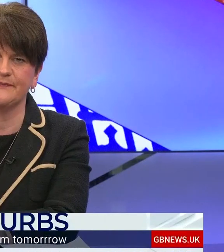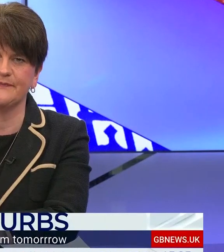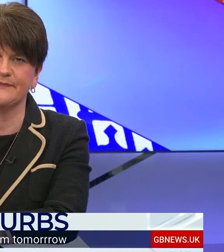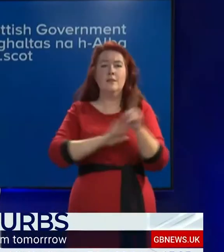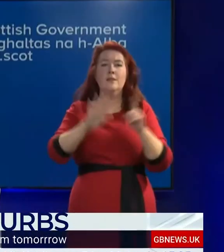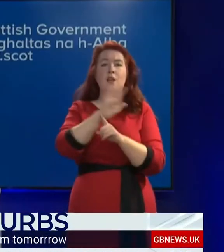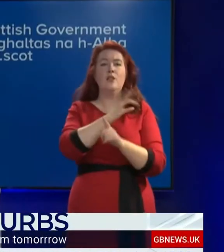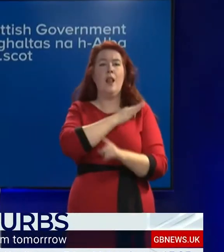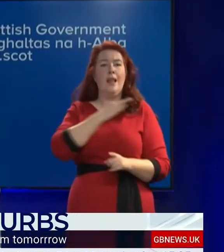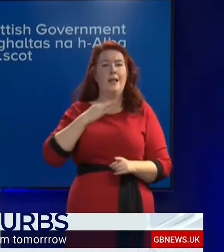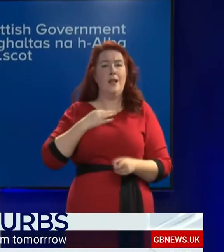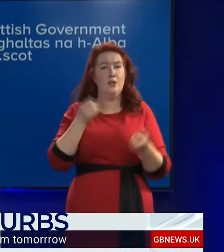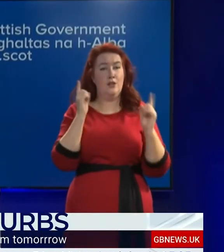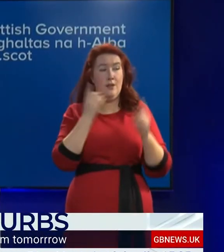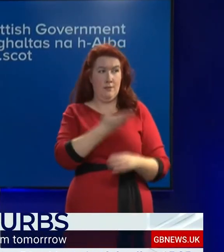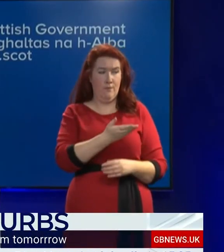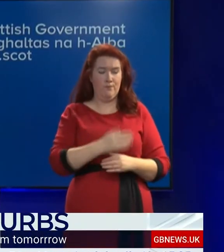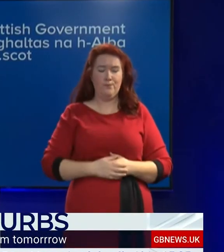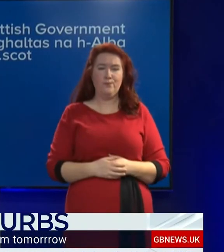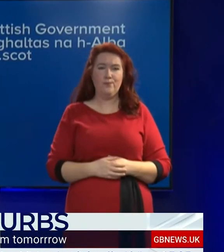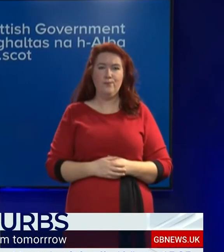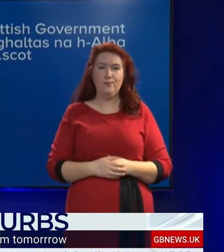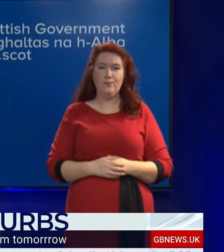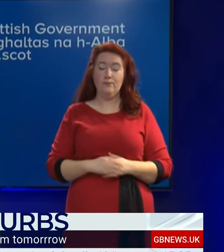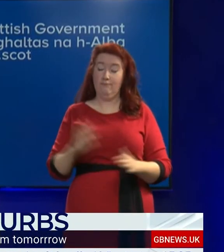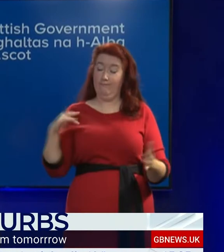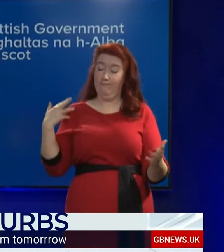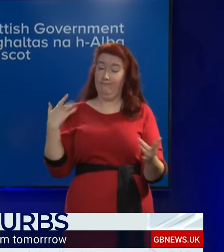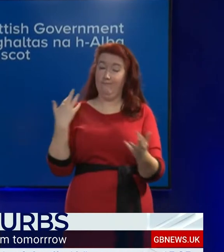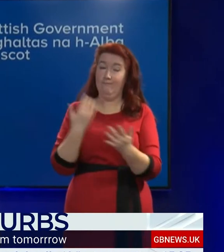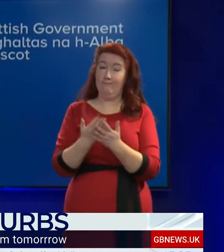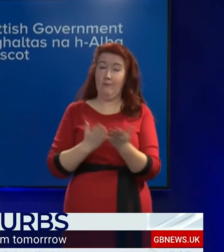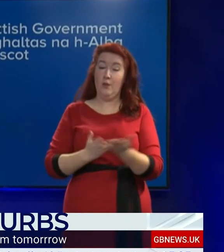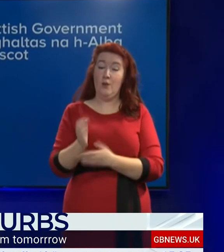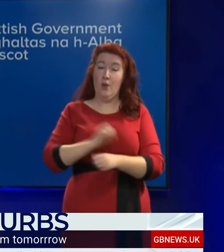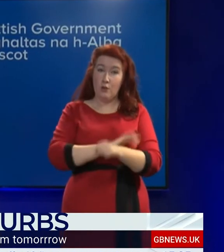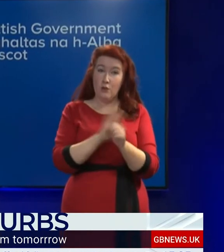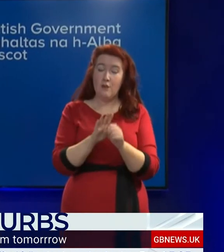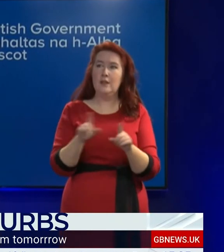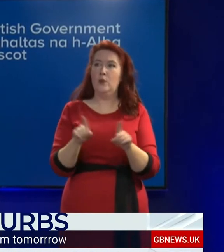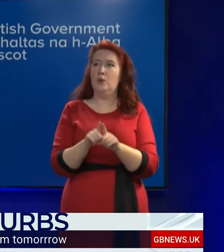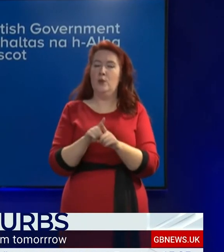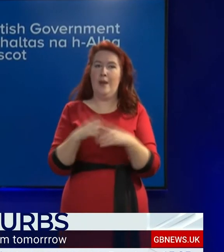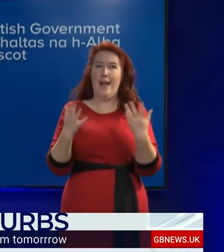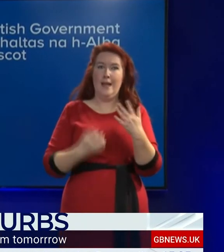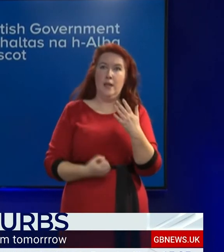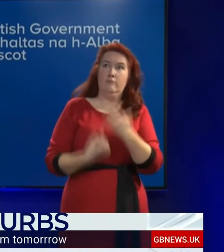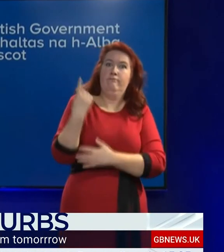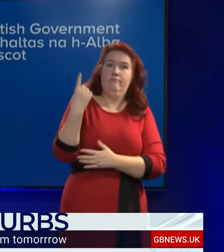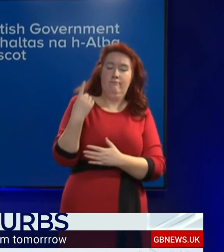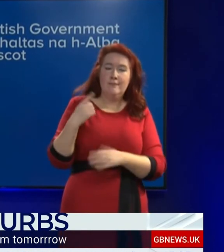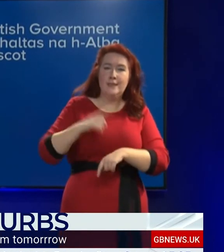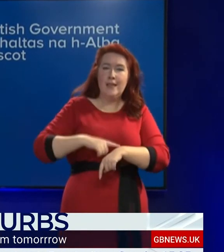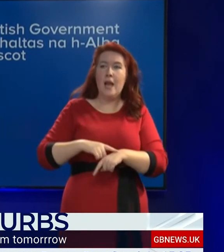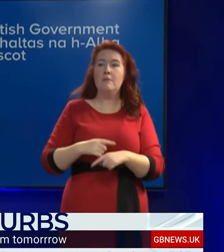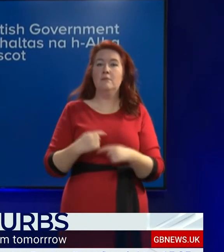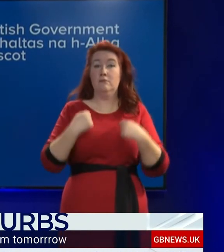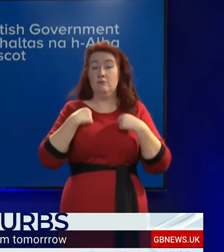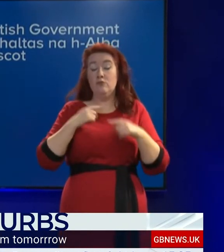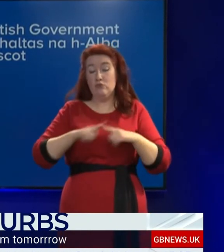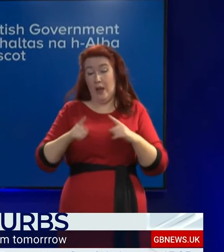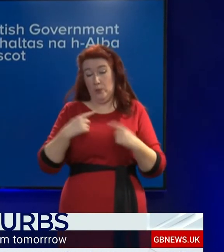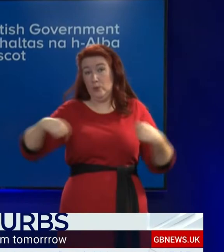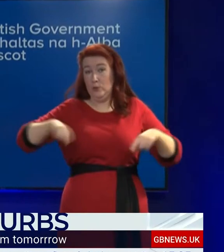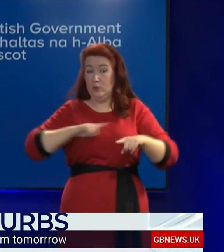said. Throughout this pandemic, and particularly at key stages of it, we have tried